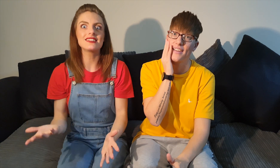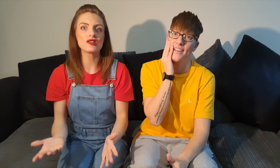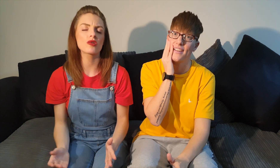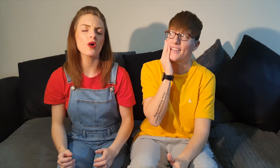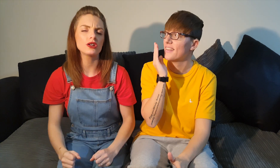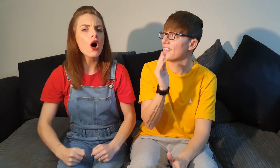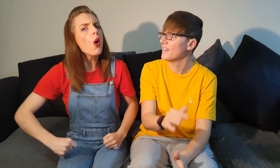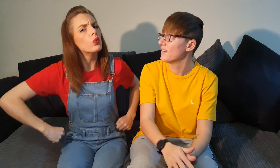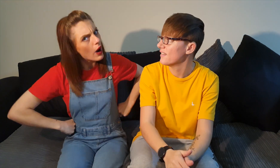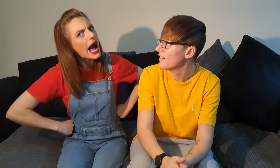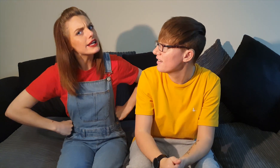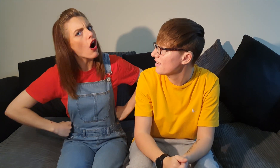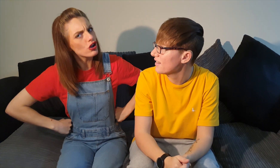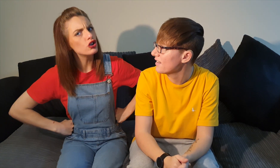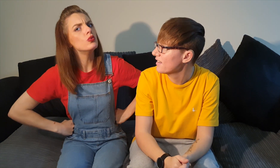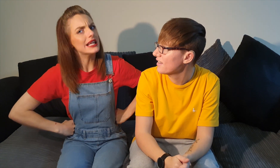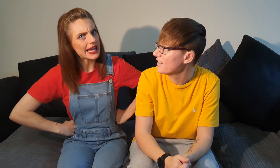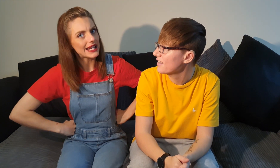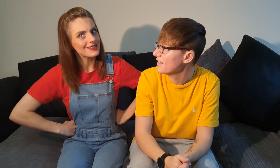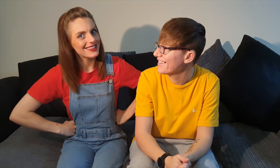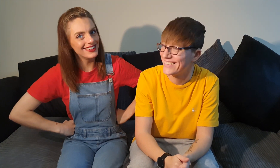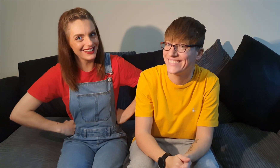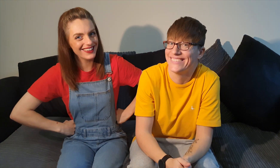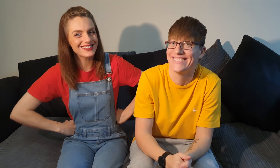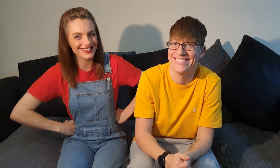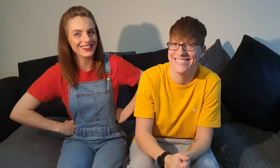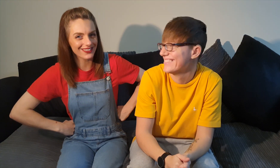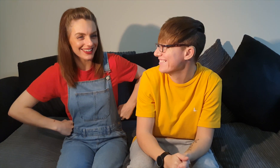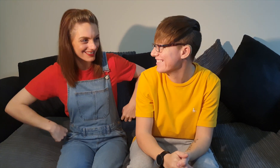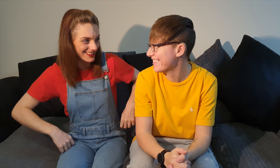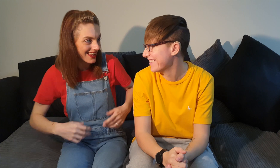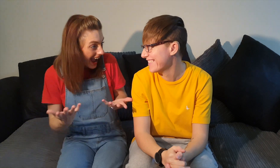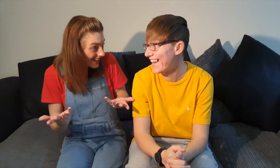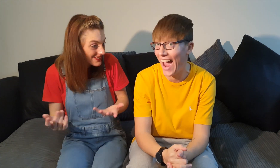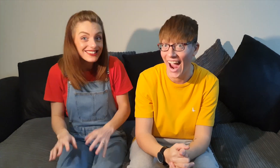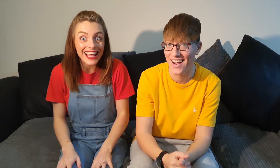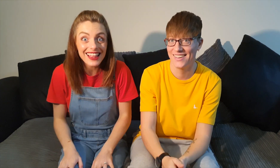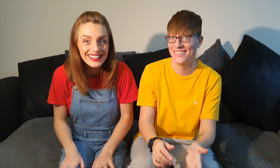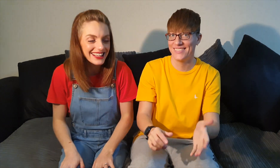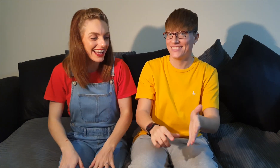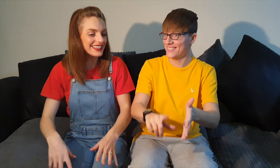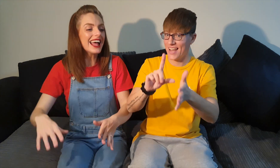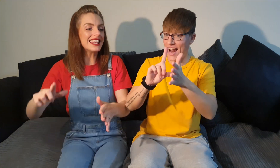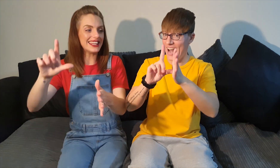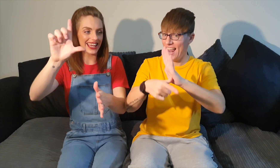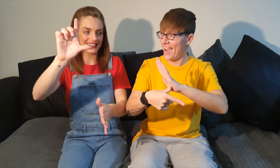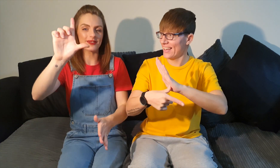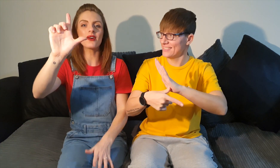another one, why are you late? This is a good question. How do we sign that, Kelly-Ann? Late. Okay,